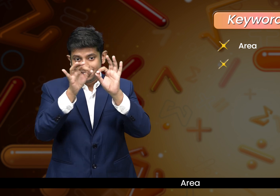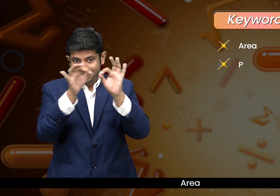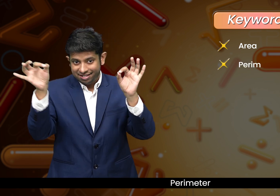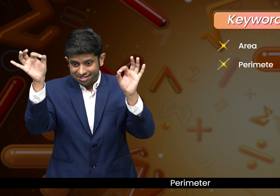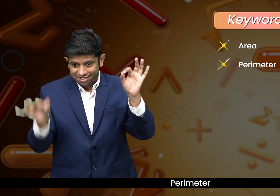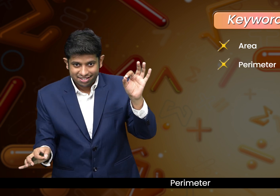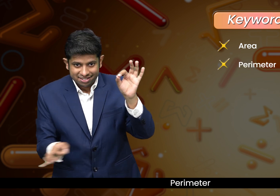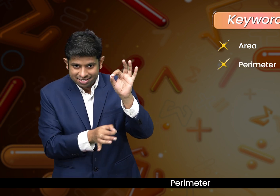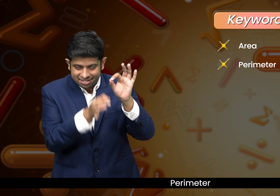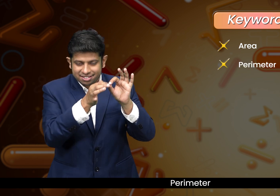perimeter,